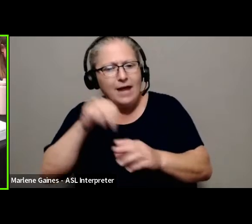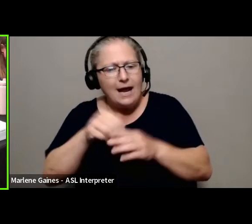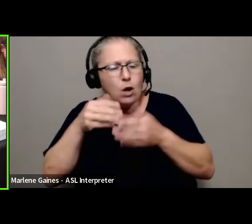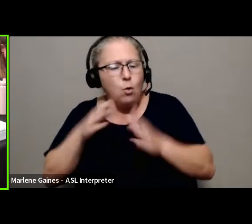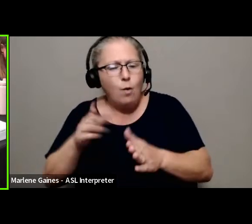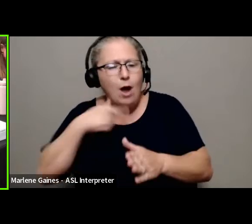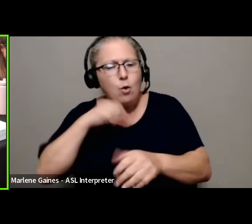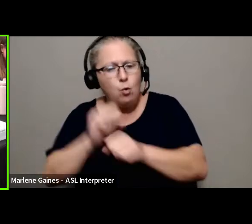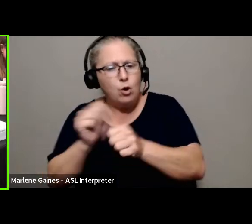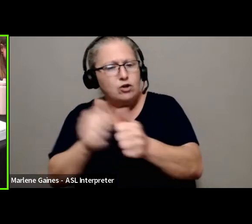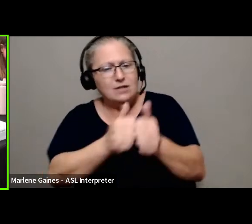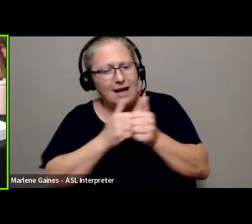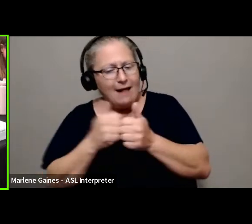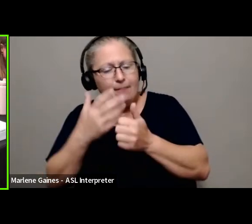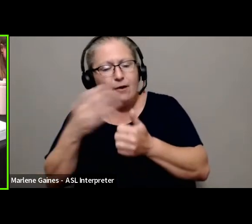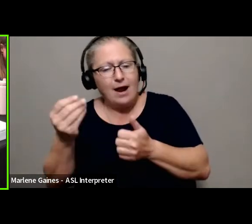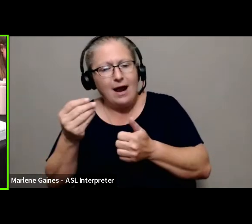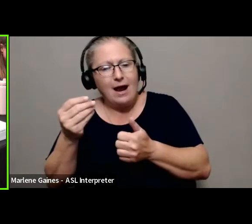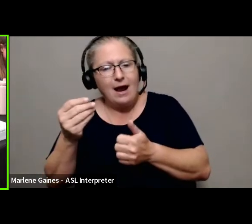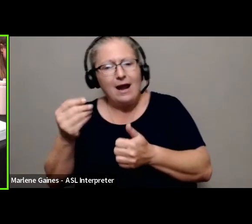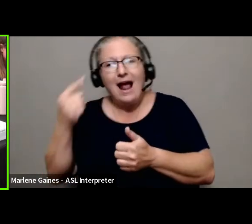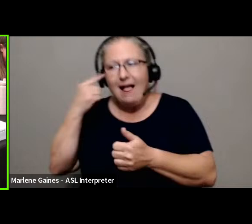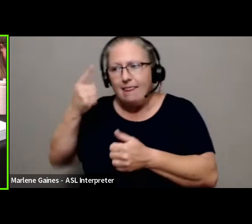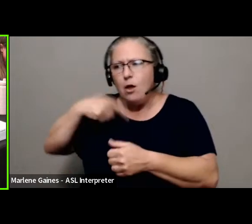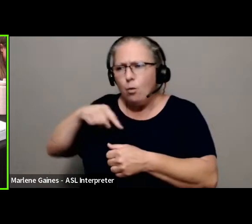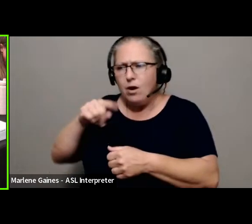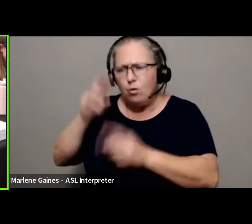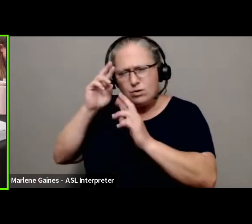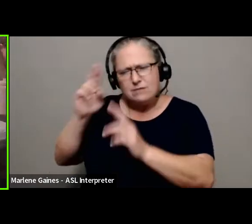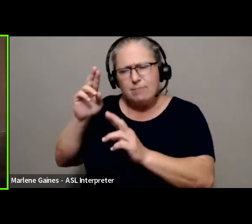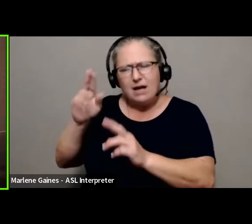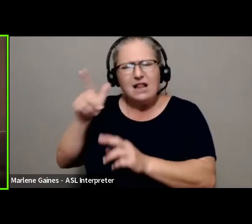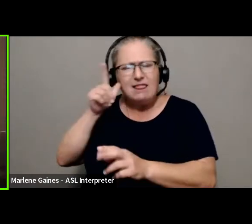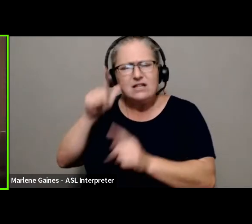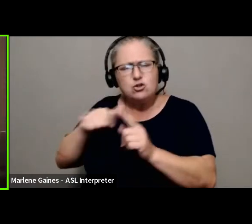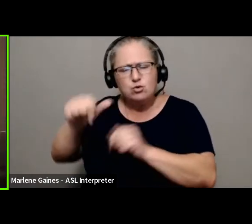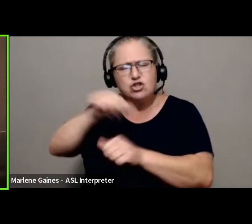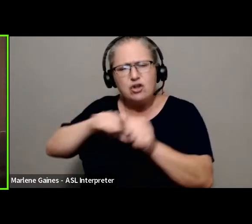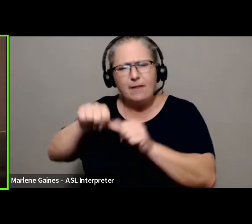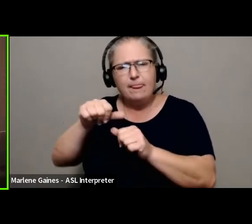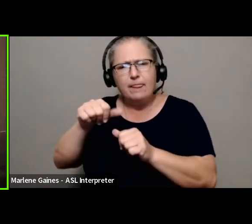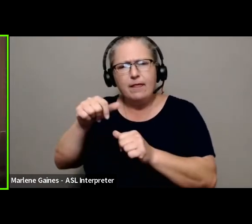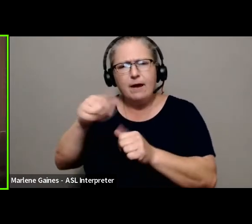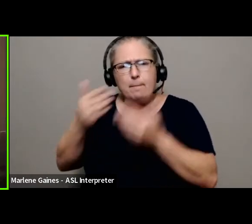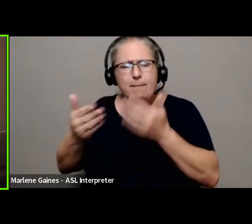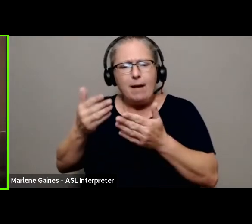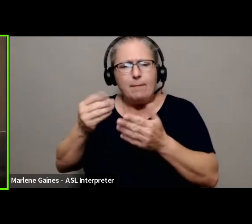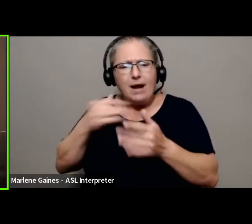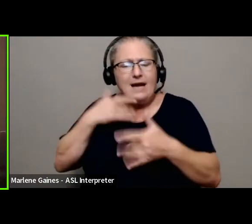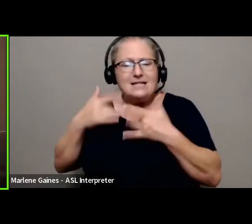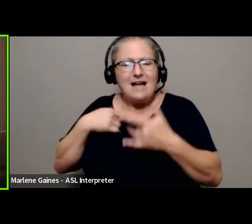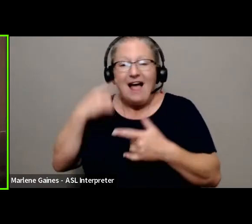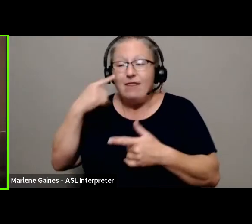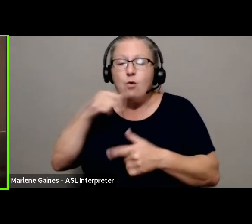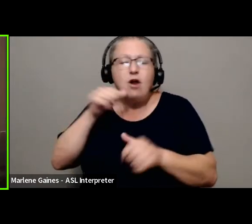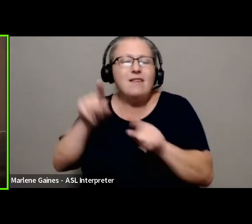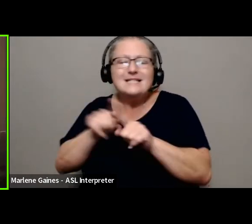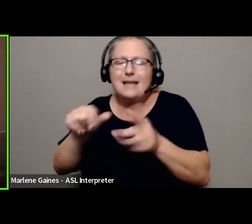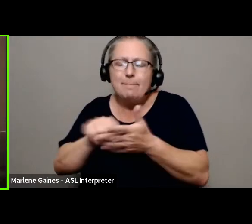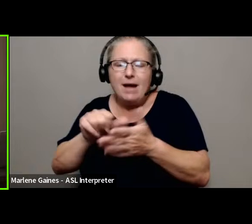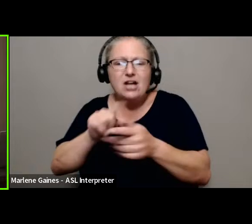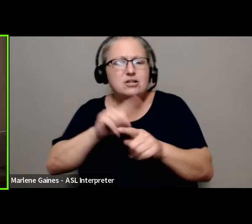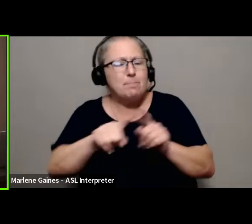that we're working together. And I think we were respectful tonight, listening to each other. I mean, I might have got excited. I think we're not on the same page. Well, okay,